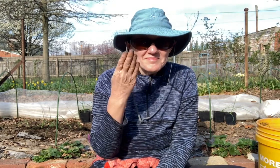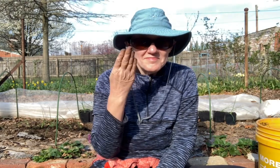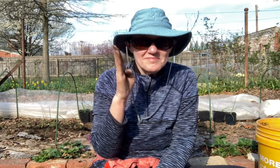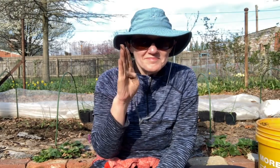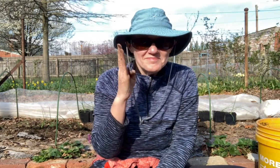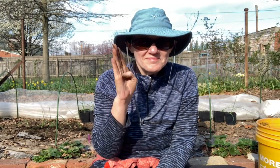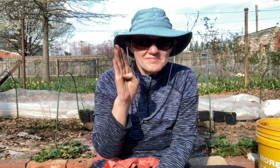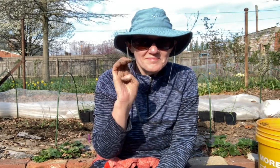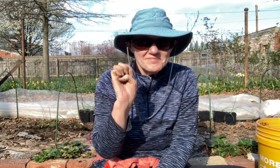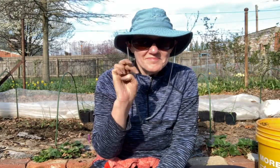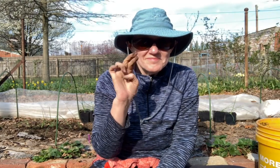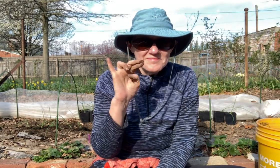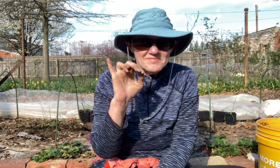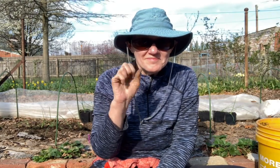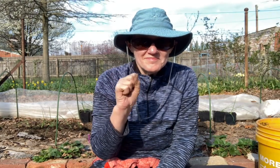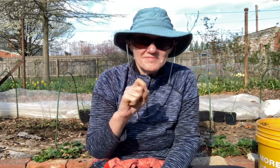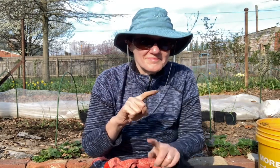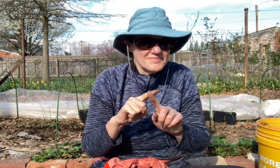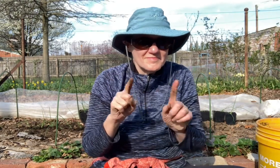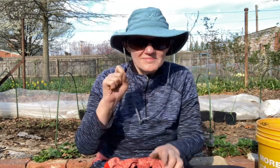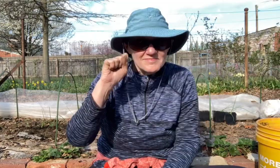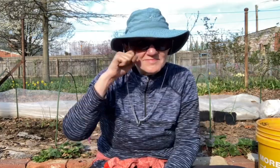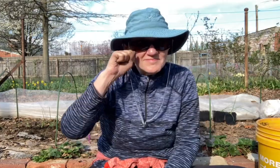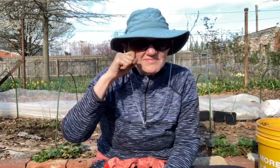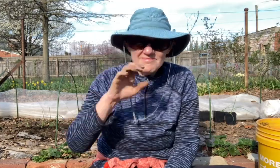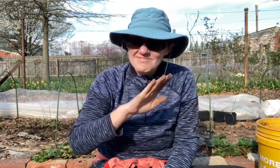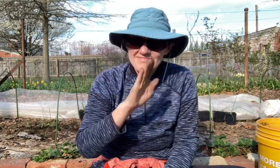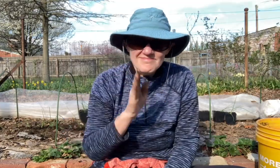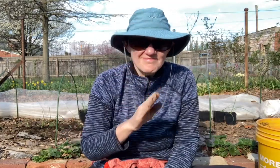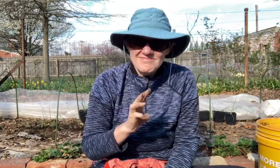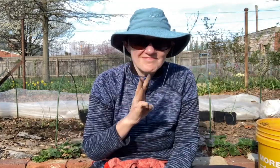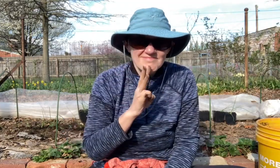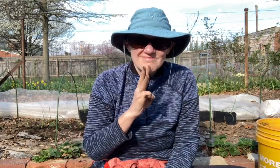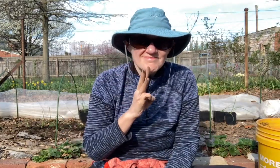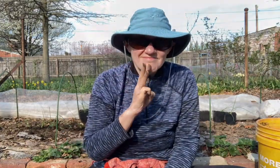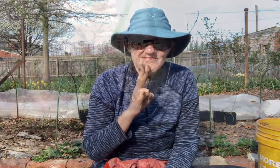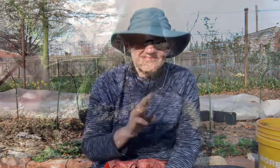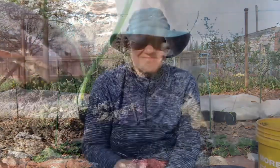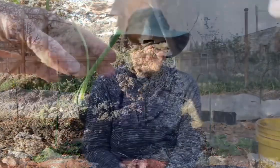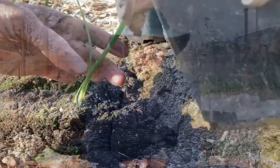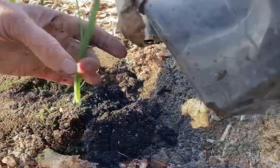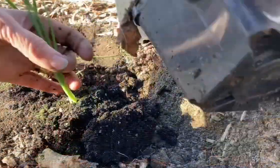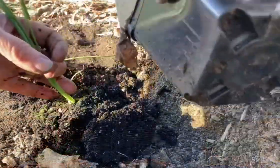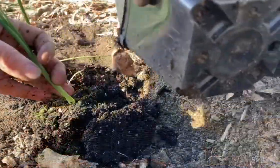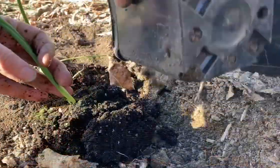suffering and our blueberry bushes, but I never water my onions.